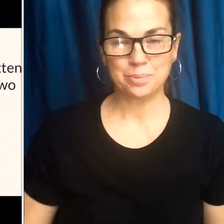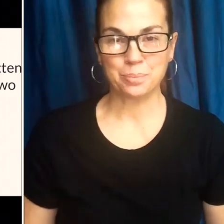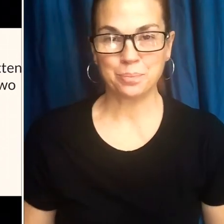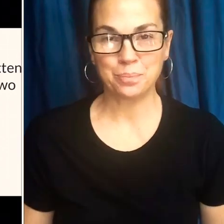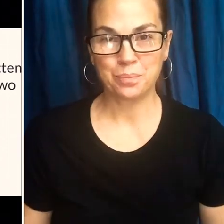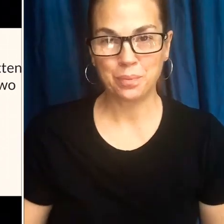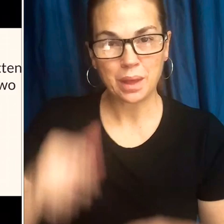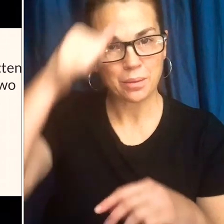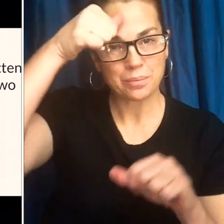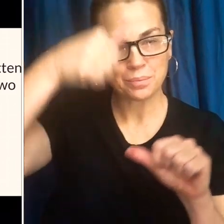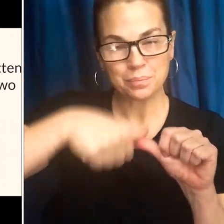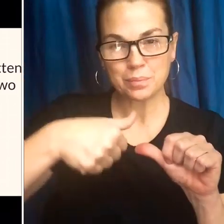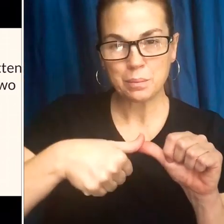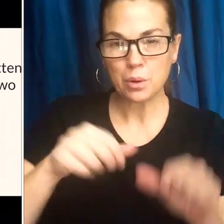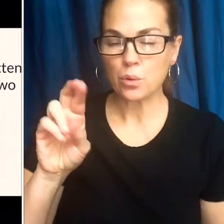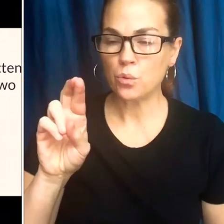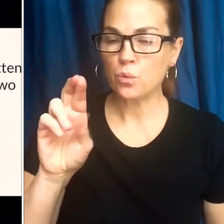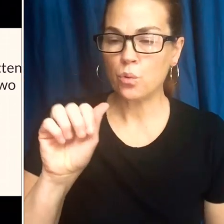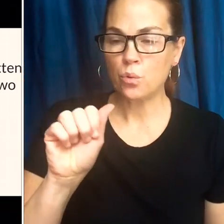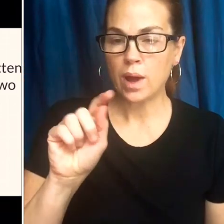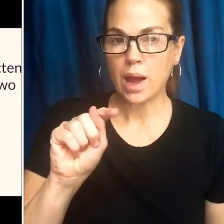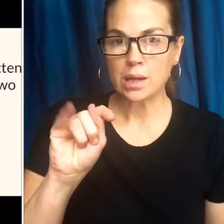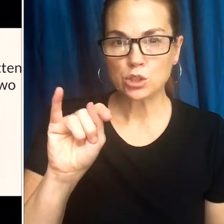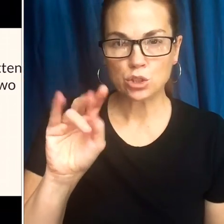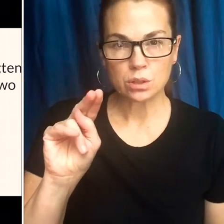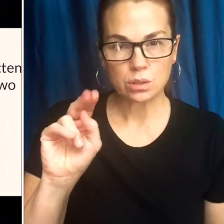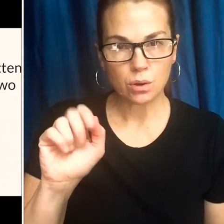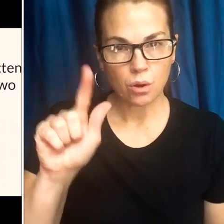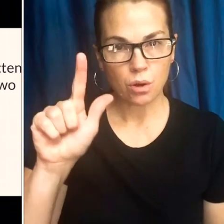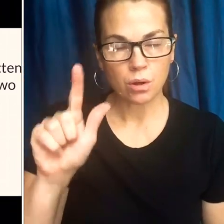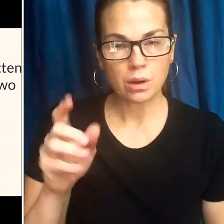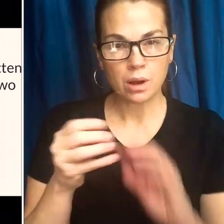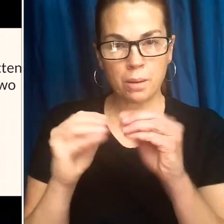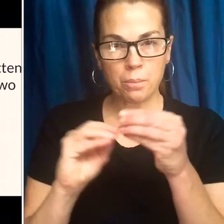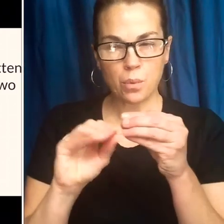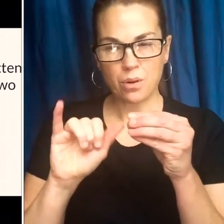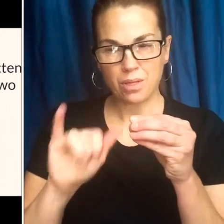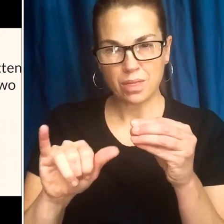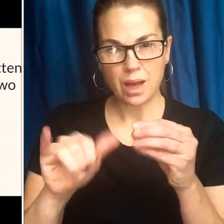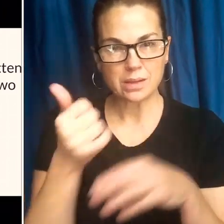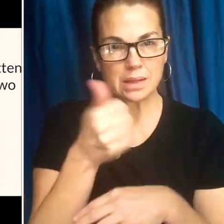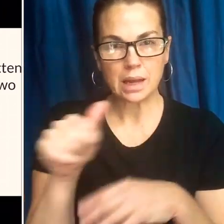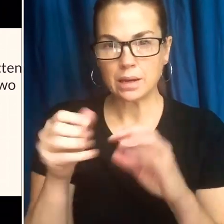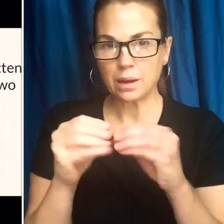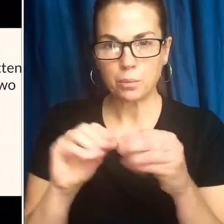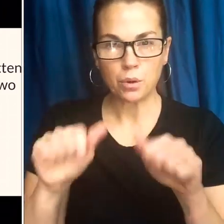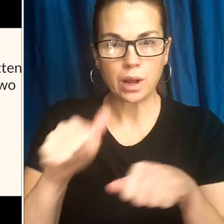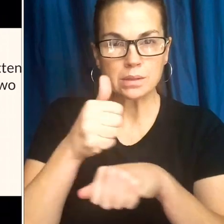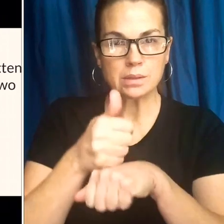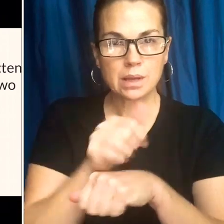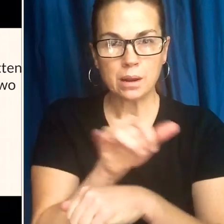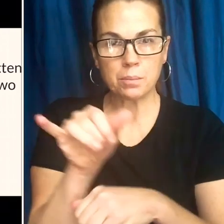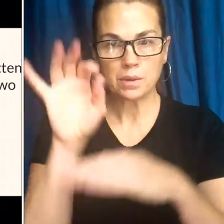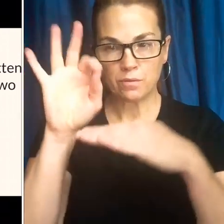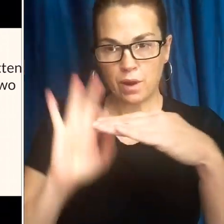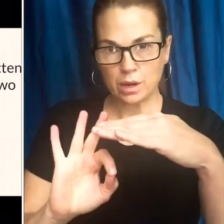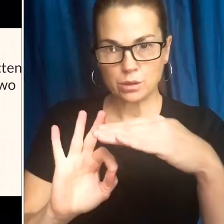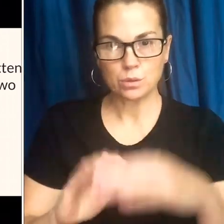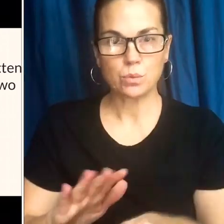means whole numbers, integers, decimals, percents. Any number that can be written as a fraction is